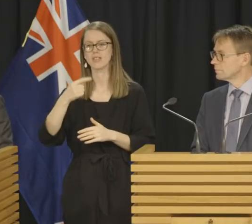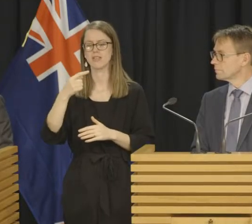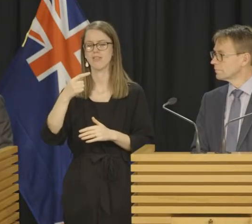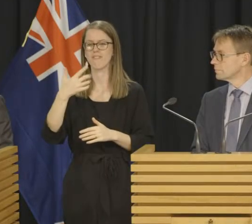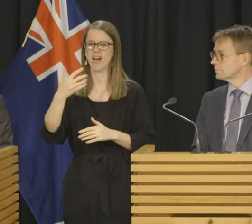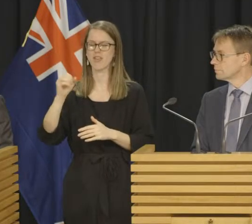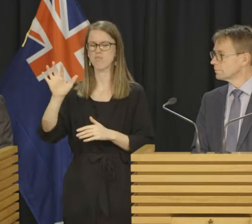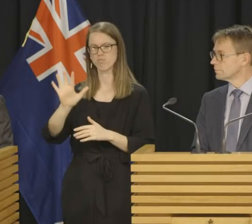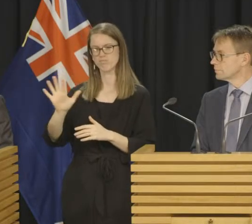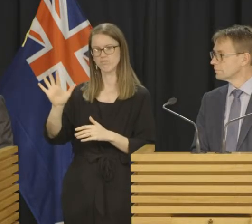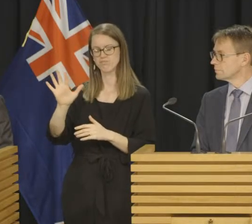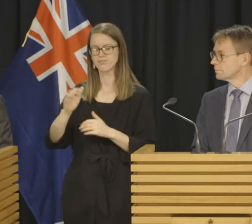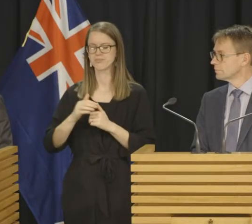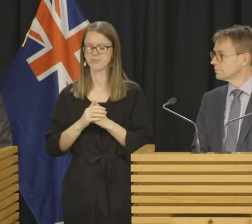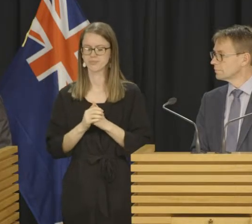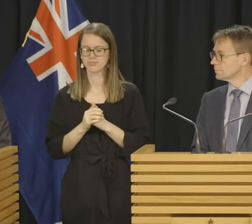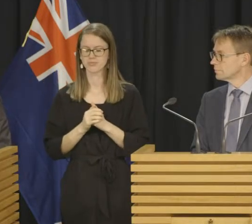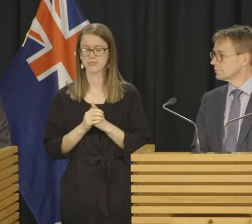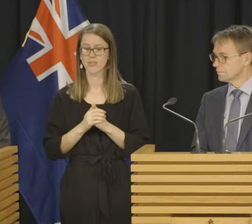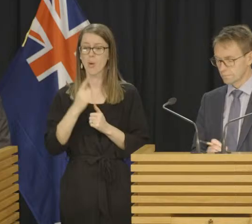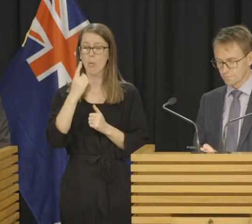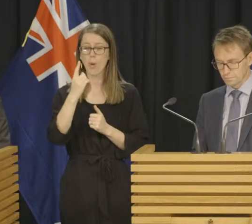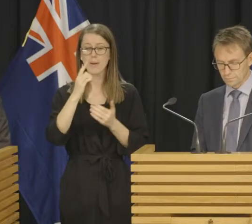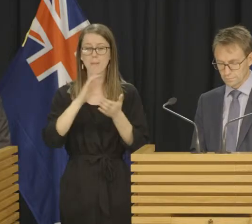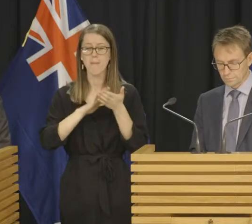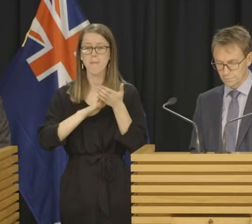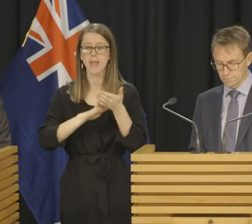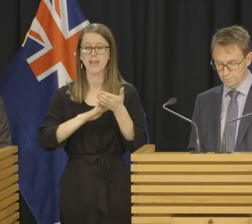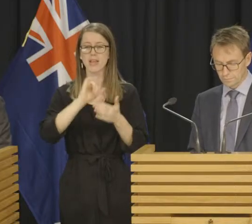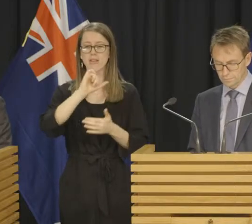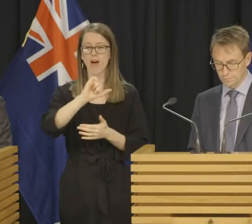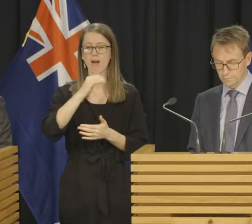19,591. And there have been